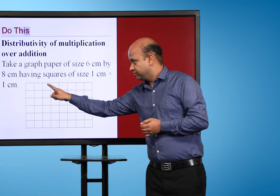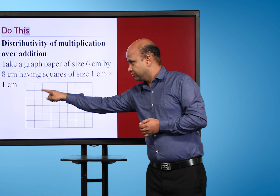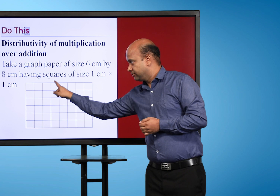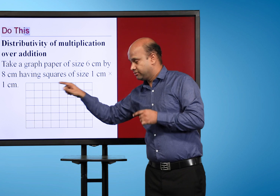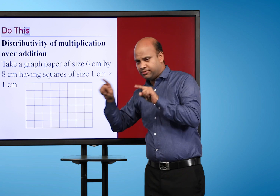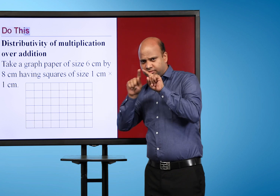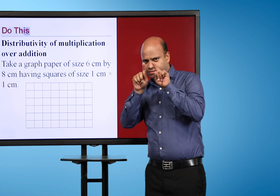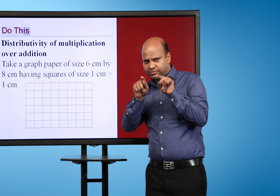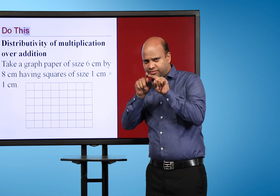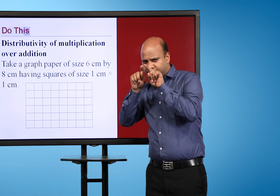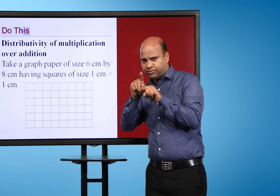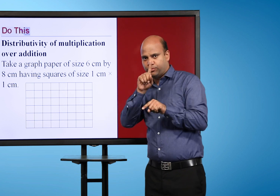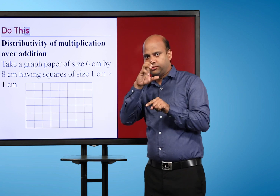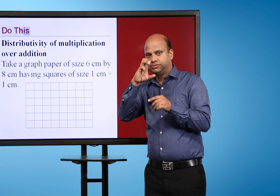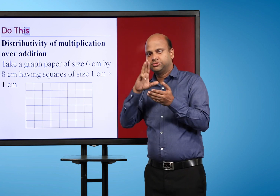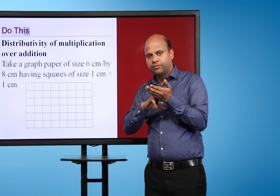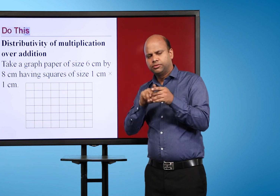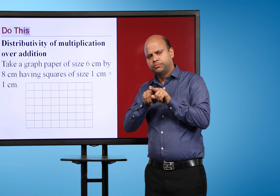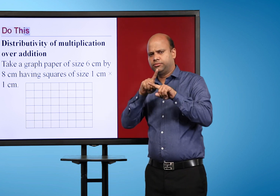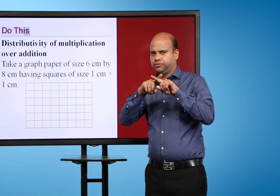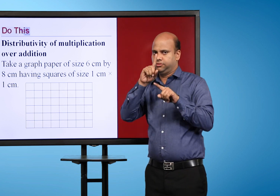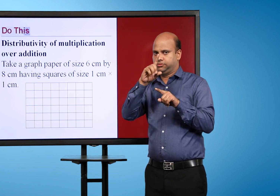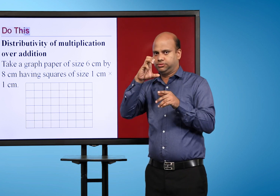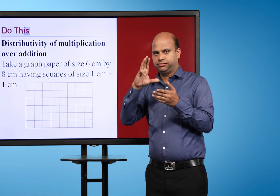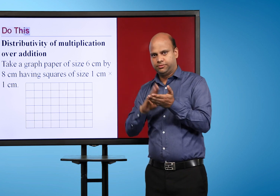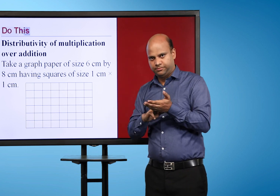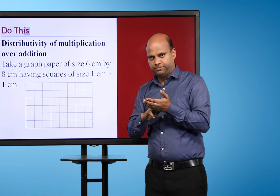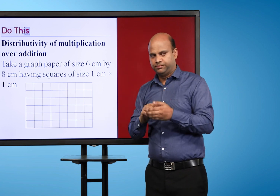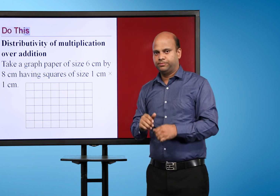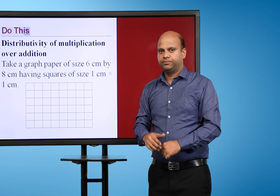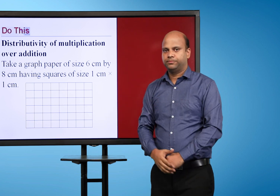having squares of size 1 cm by 1 cm.